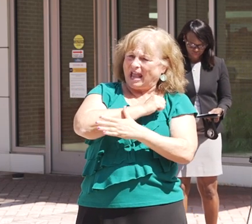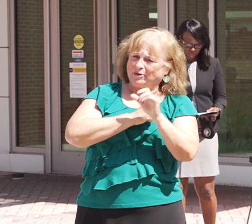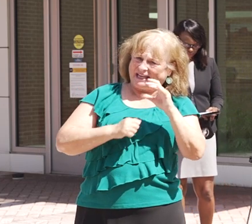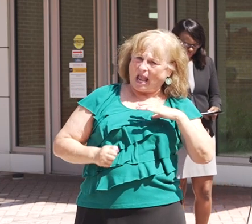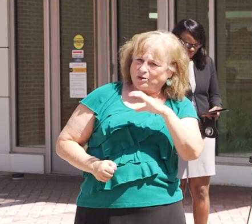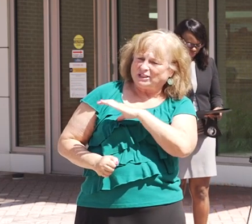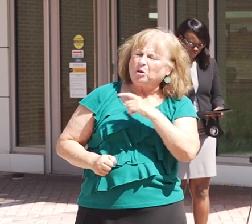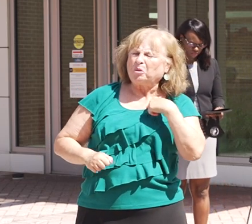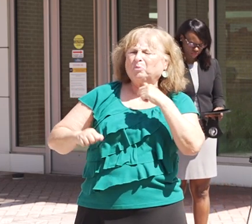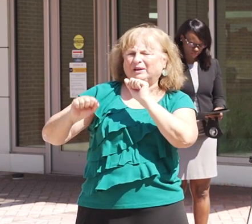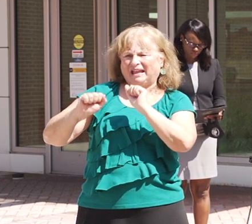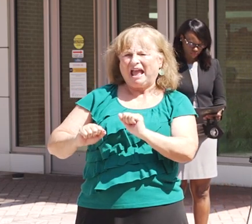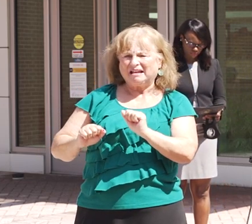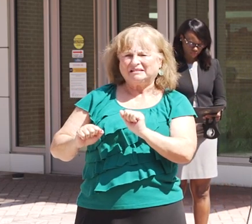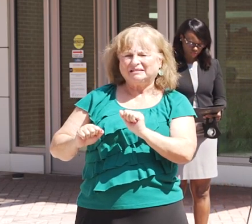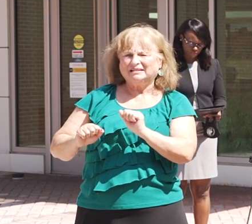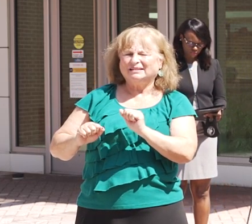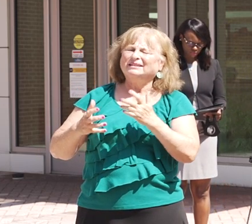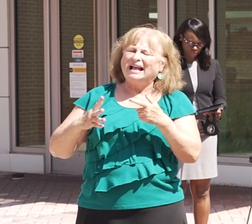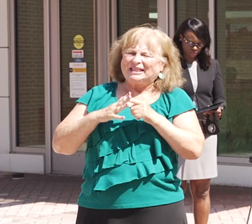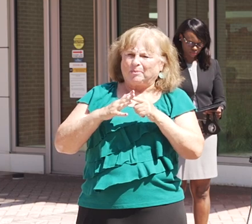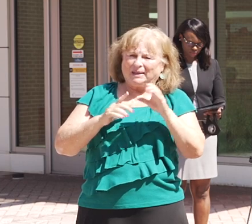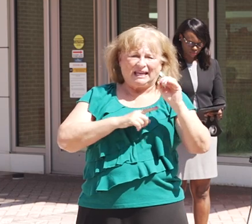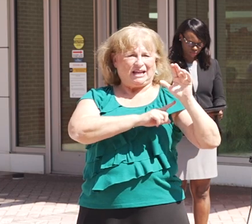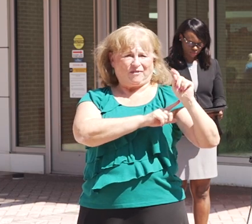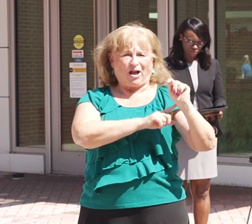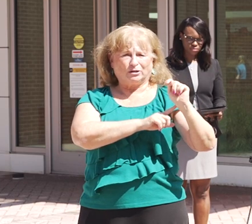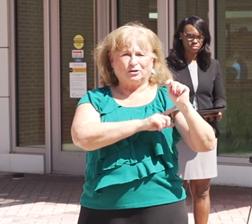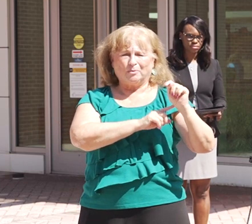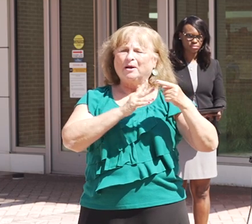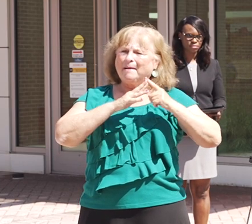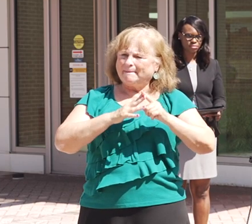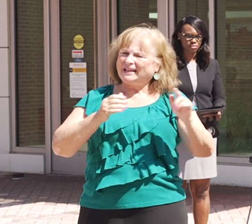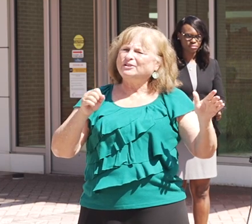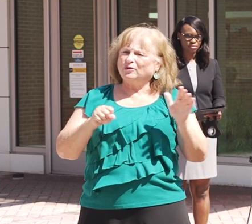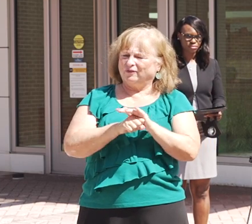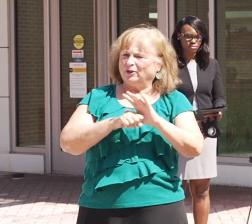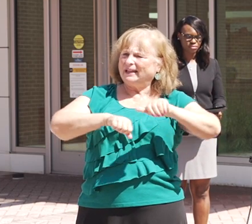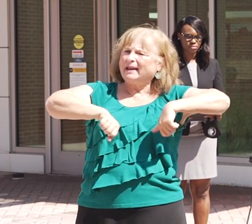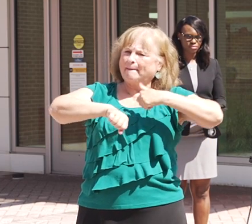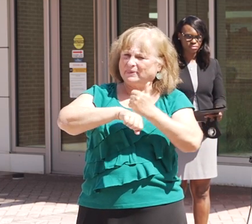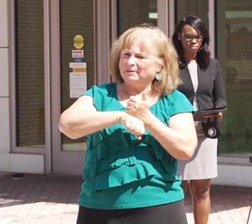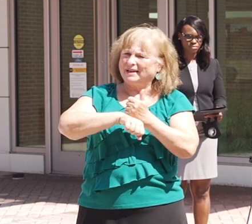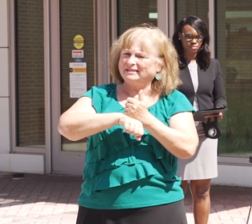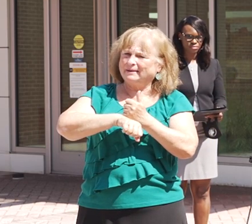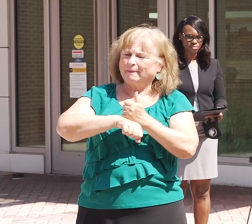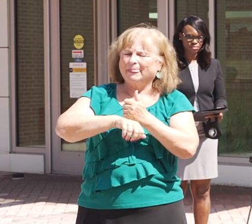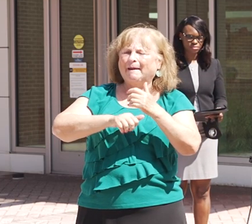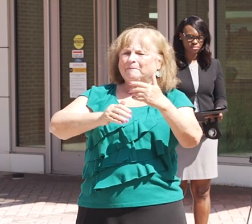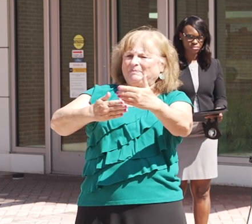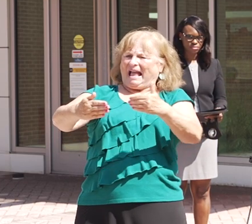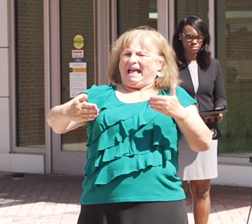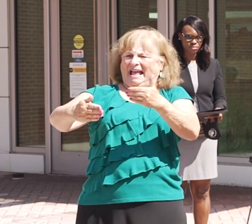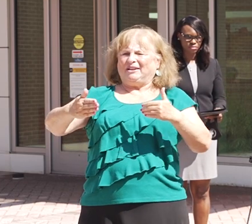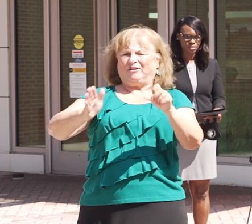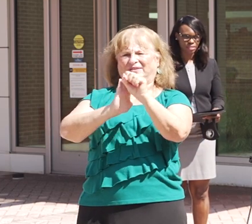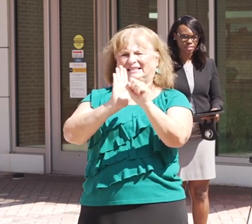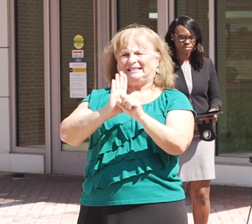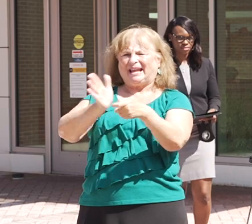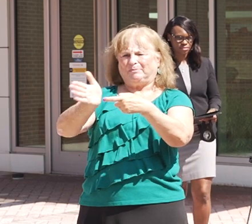that we will be able to, in the beginning of October, begin to fully implement ahead of the state